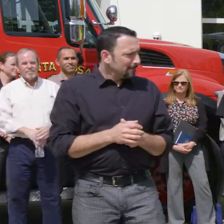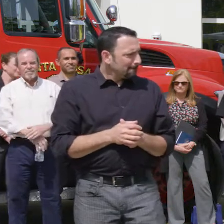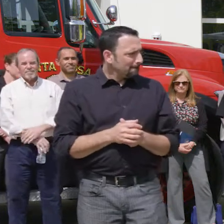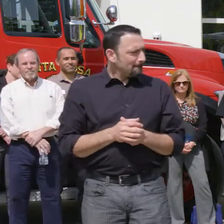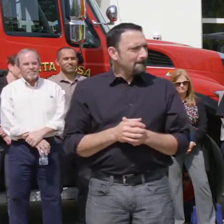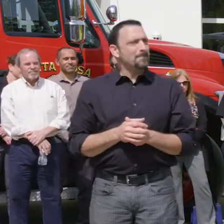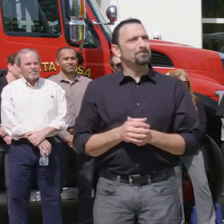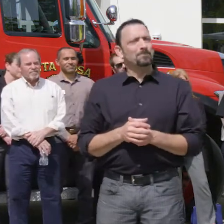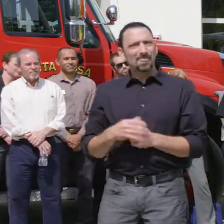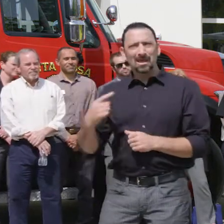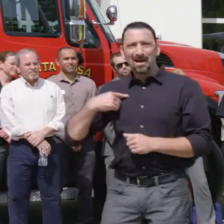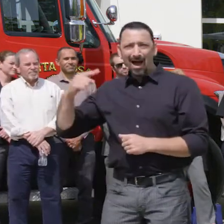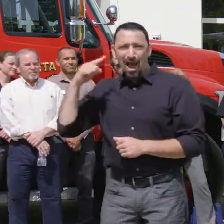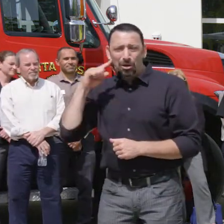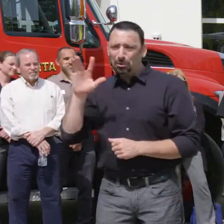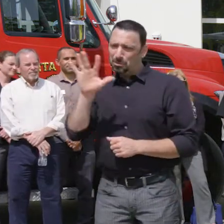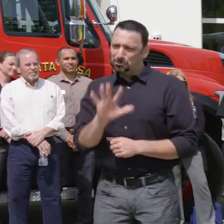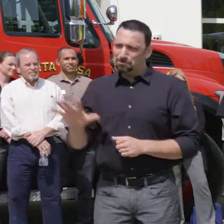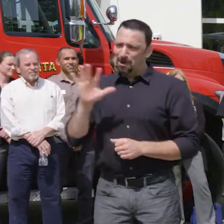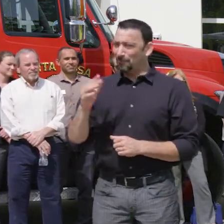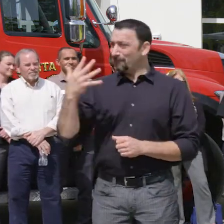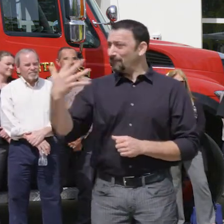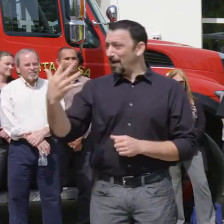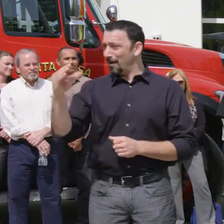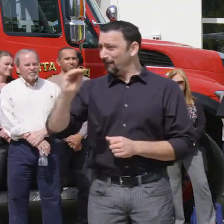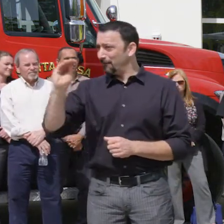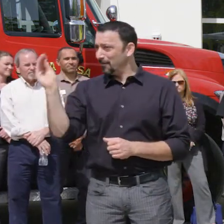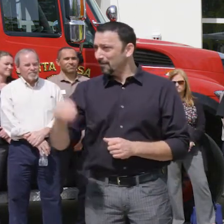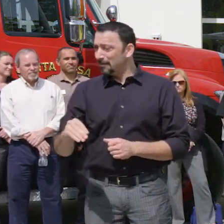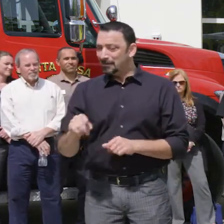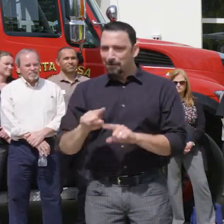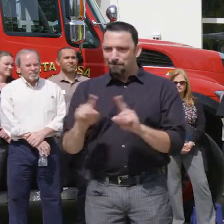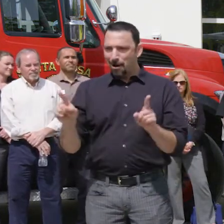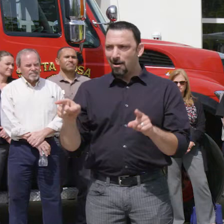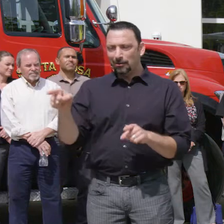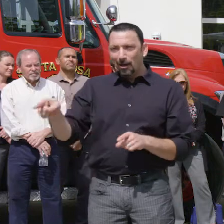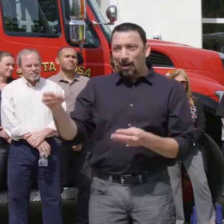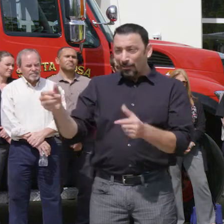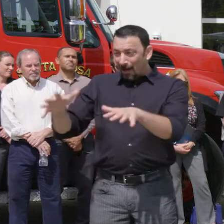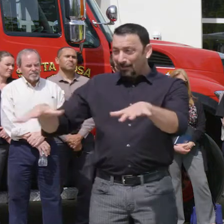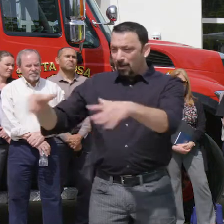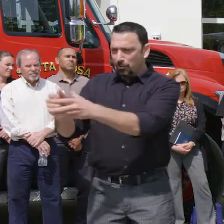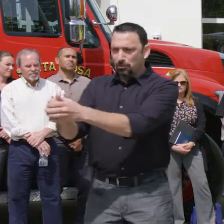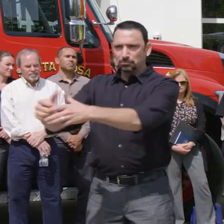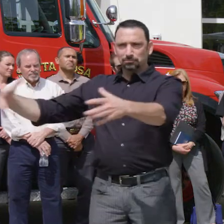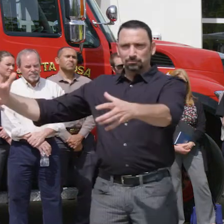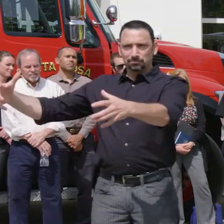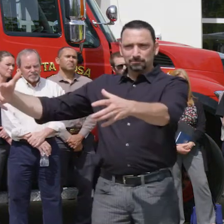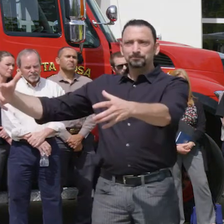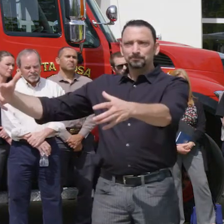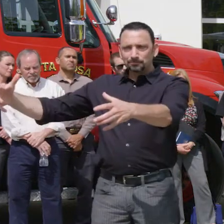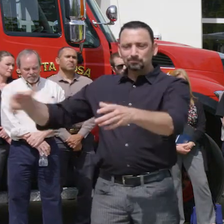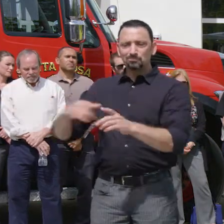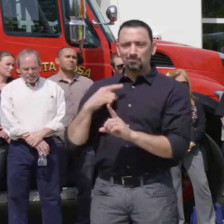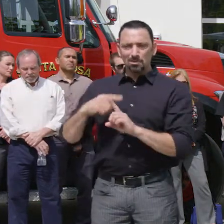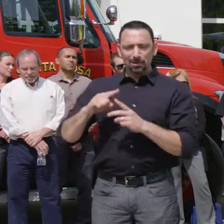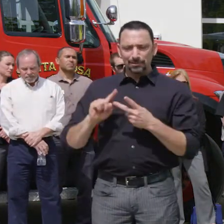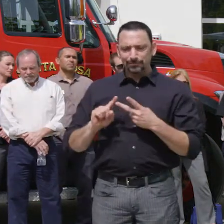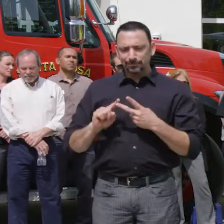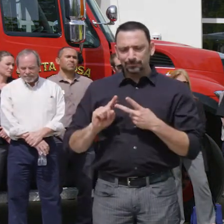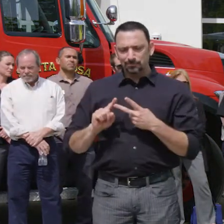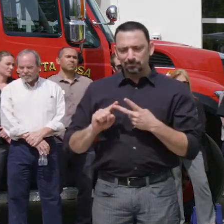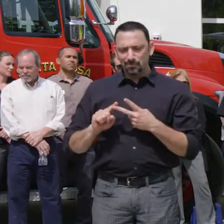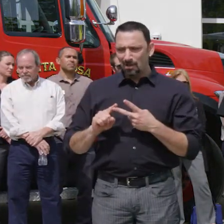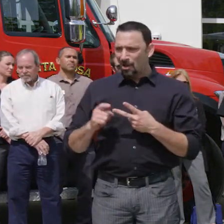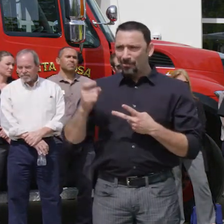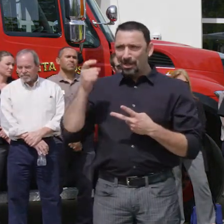20%, 30% of that landfill? I heard it was about 5%, but because they had expanded the cell and had just